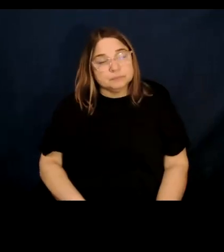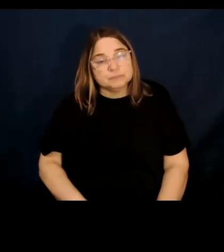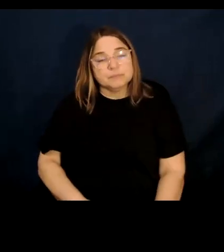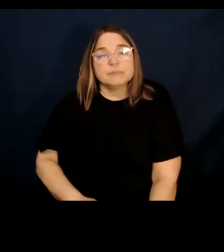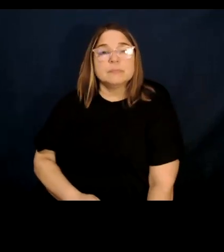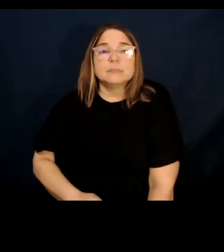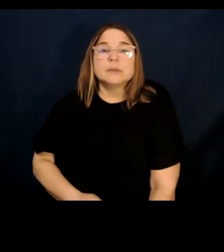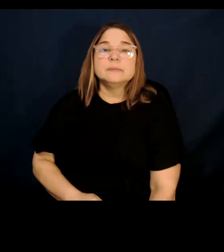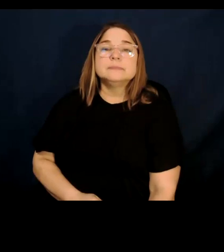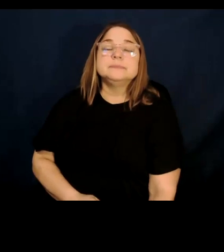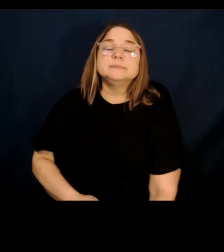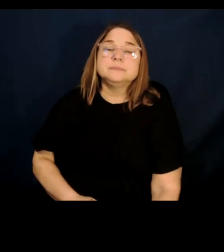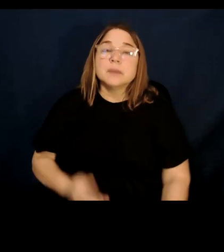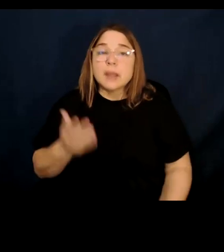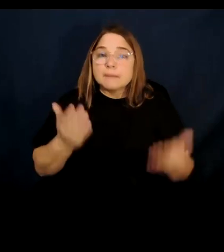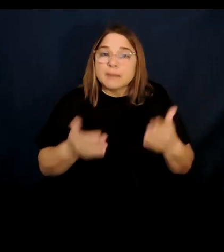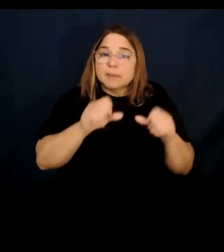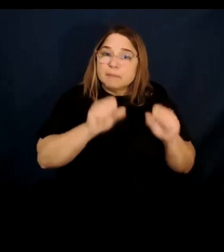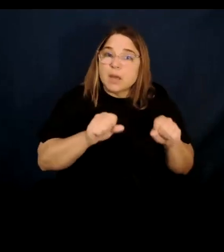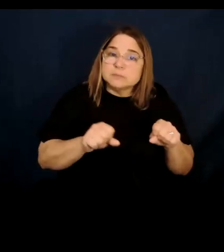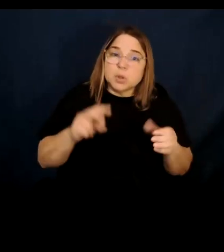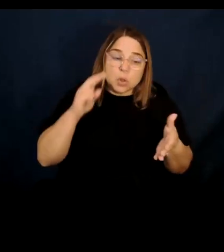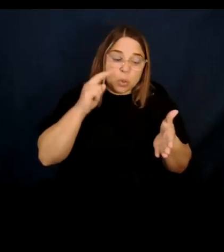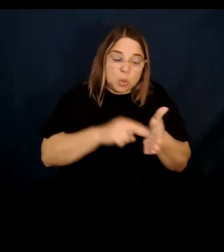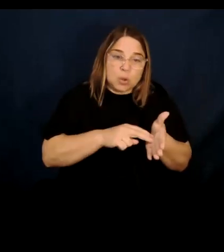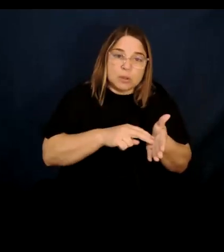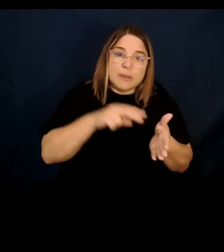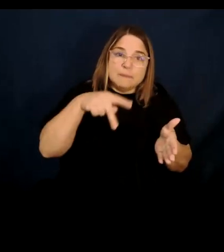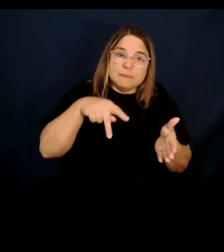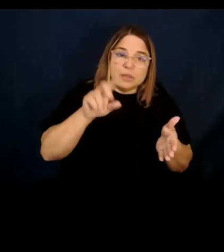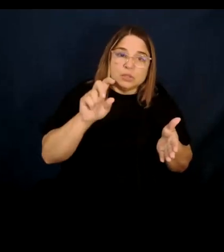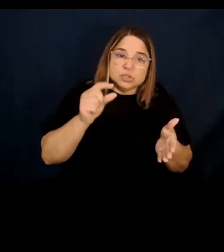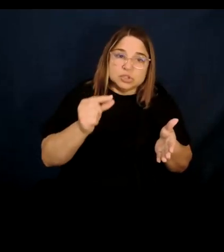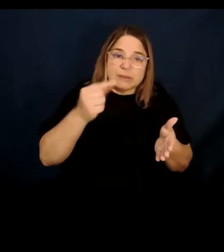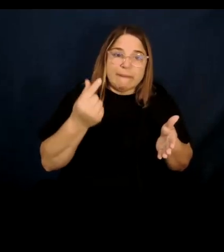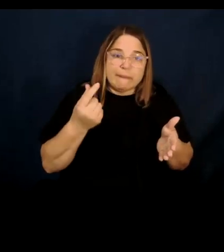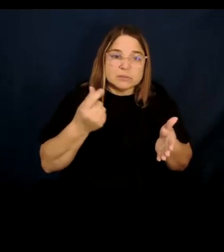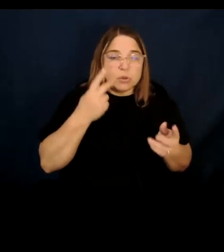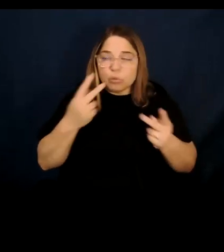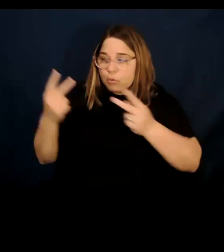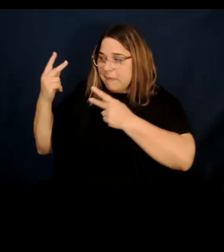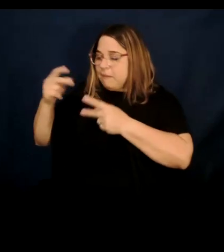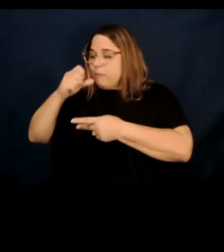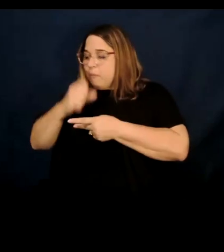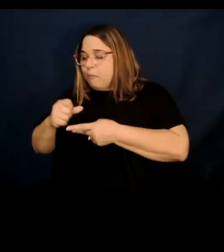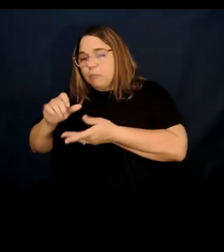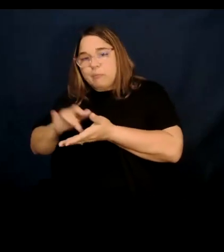be possible to use PGX to look back at previous drug selections to explain why they worked or maybe why they were a